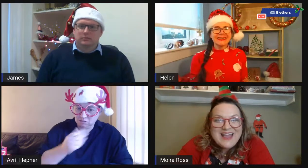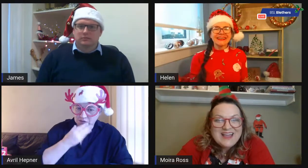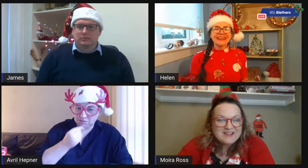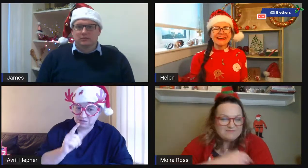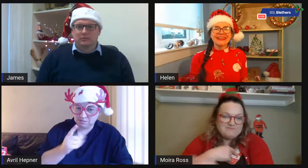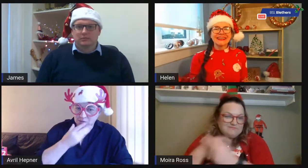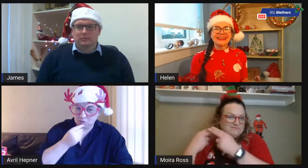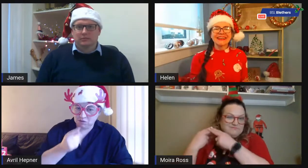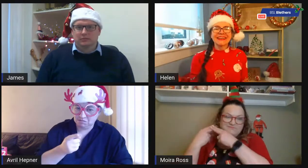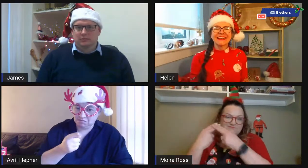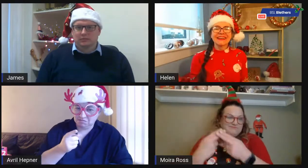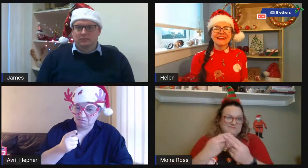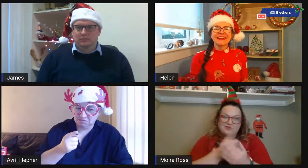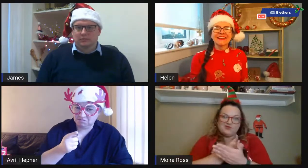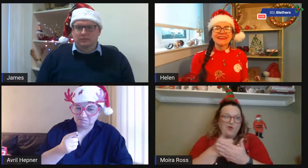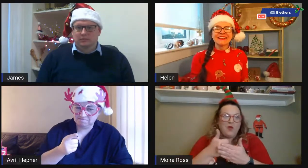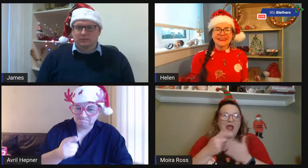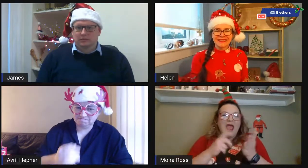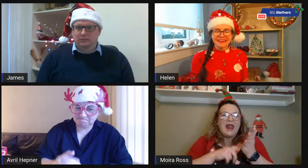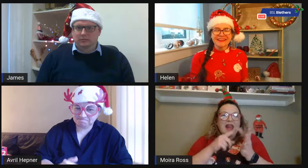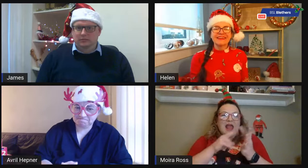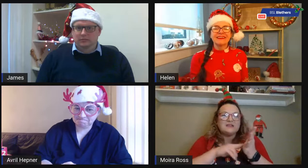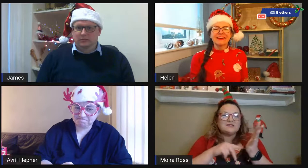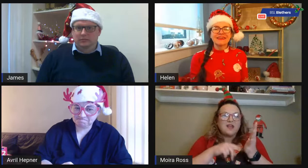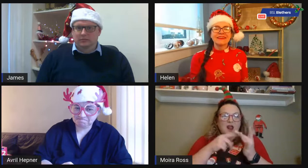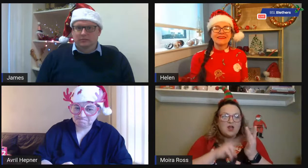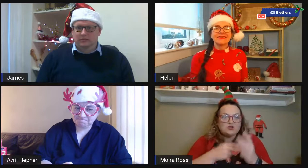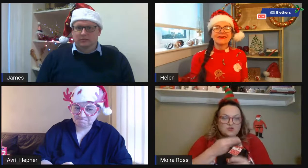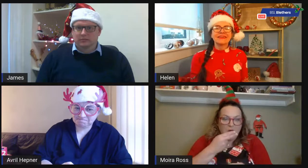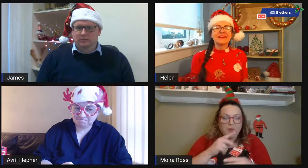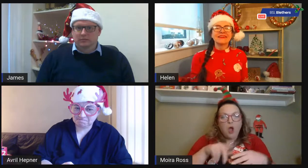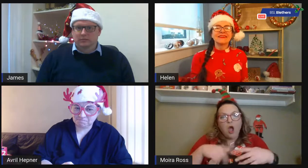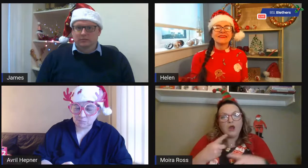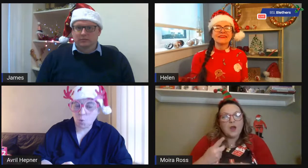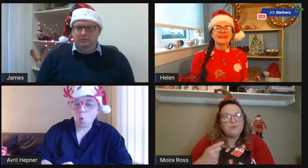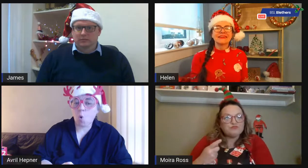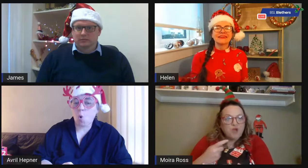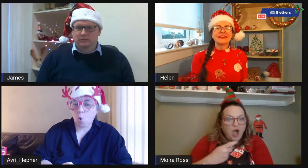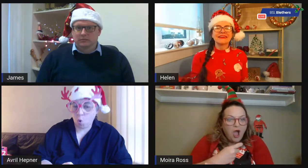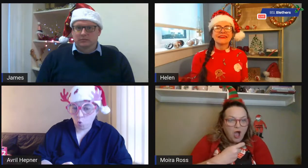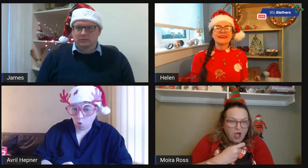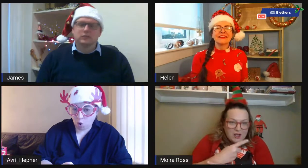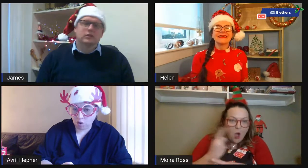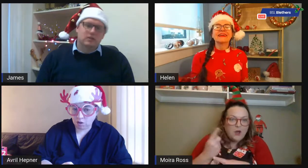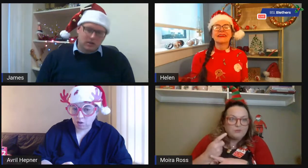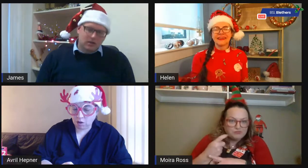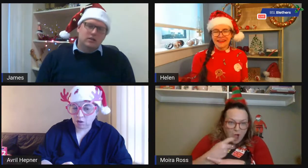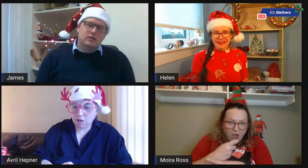of small things that you can choose Moira, from. what happens in your house? Completely full traditional. Full